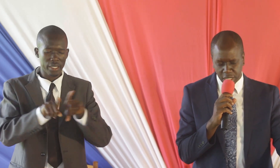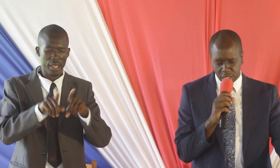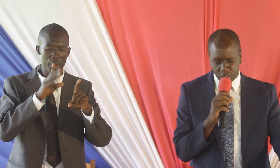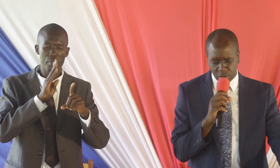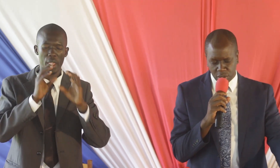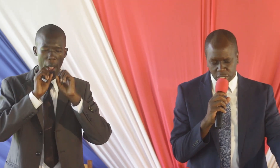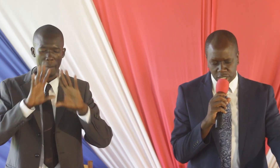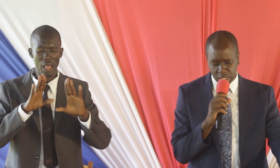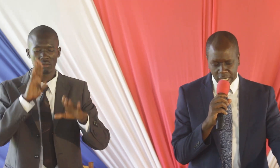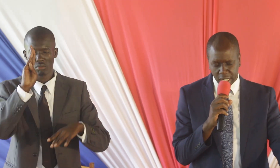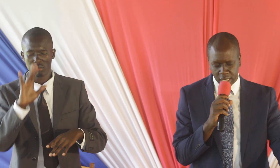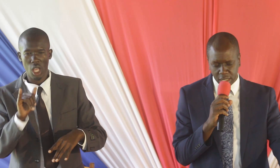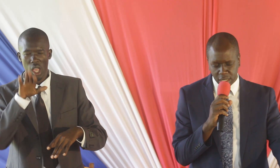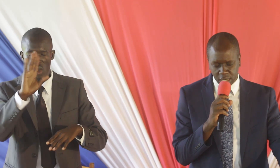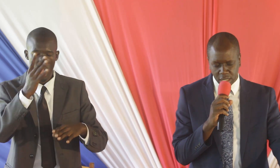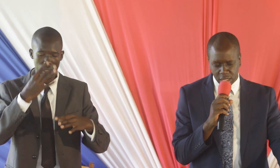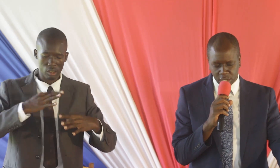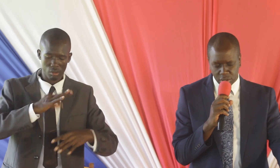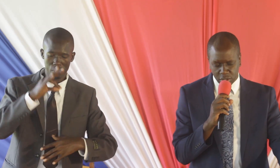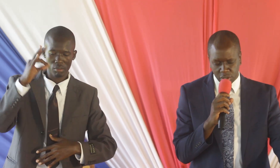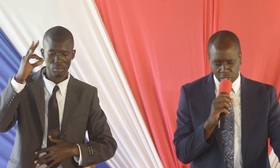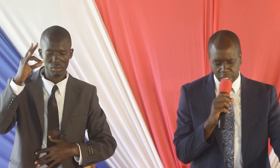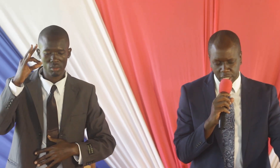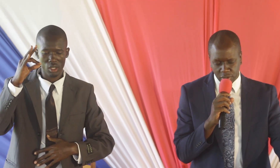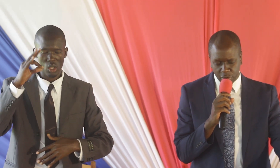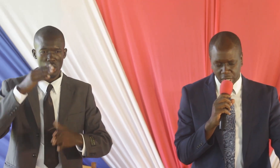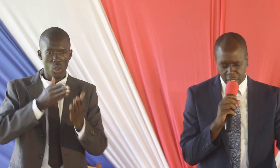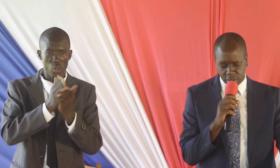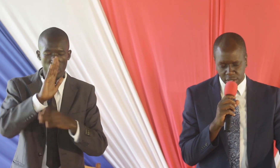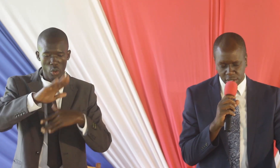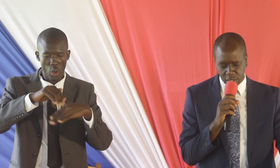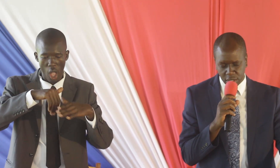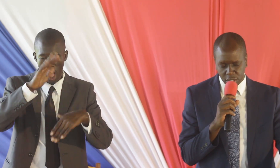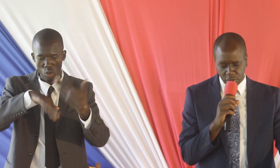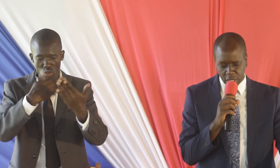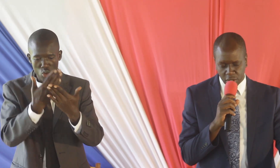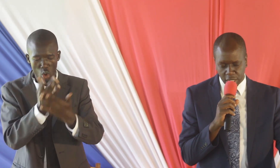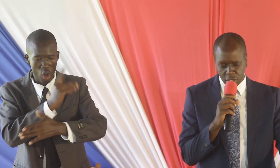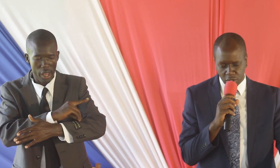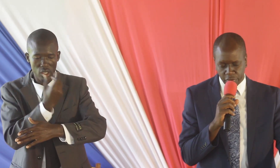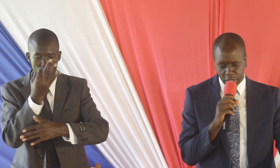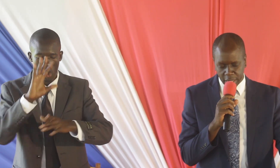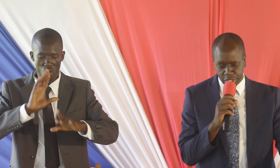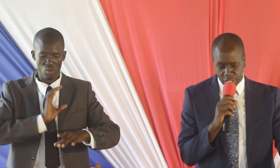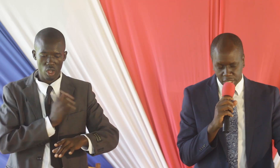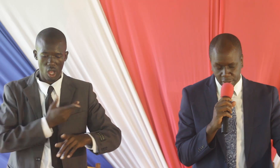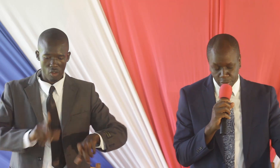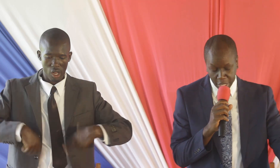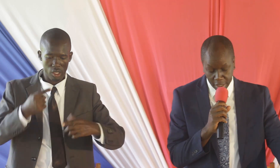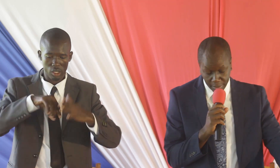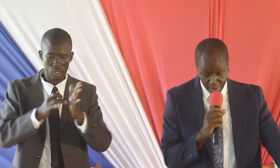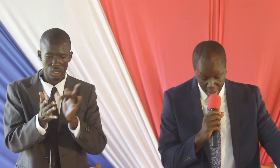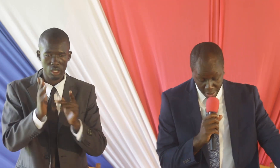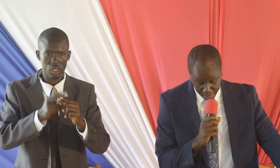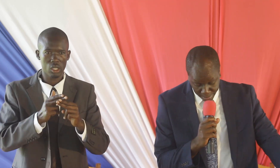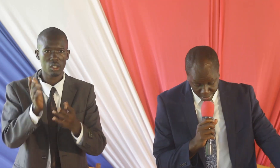your Spirit throughout this day, throughout all the days of our lives. The honor and glory of your name, in Jesus' name we